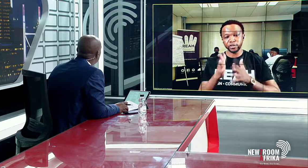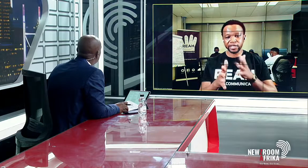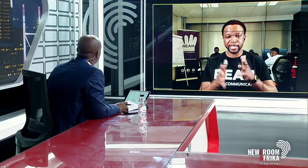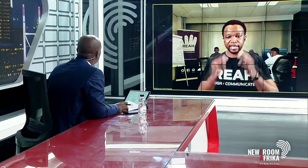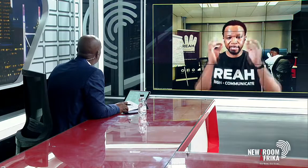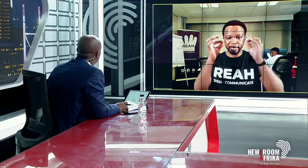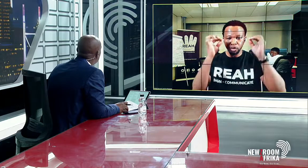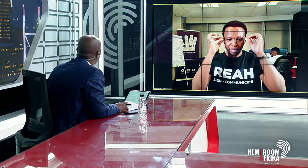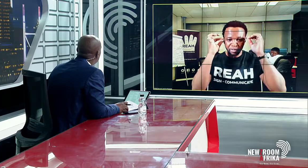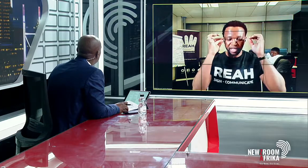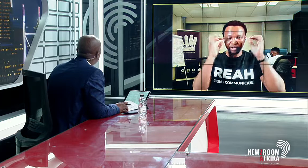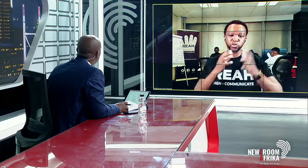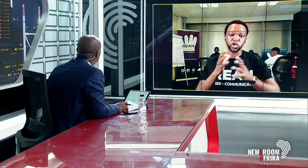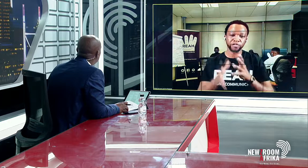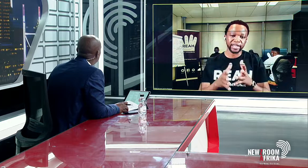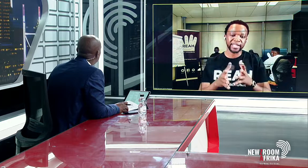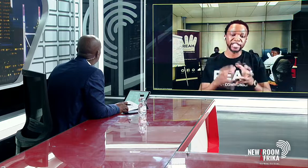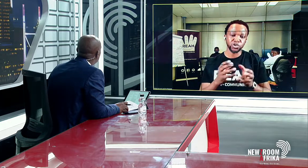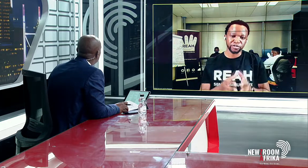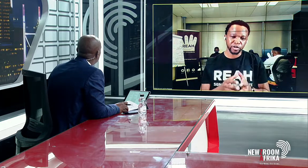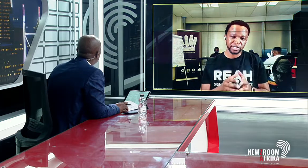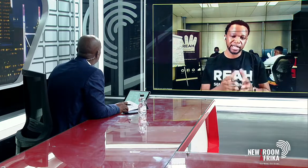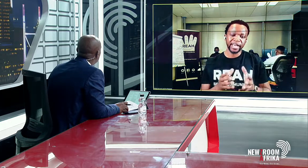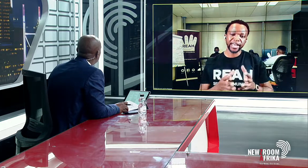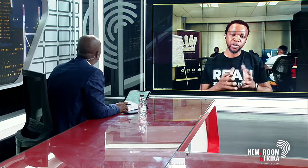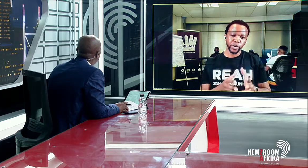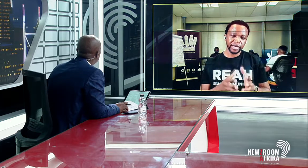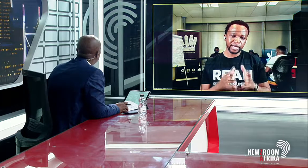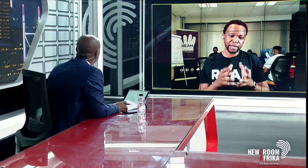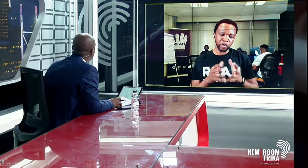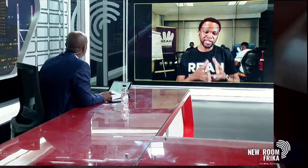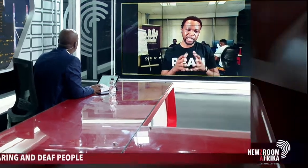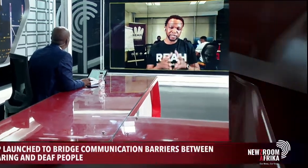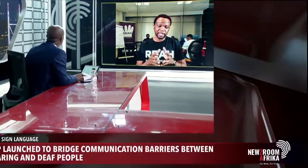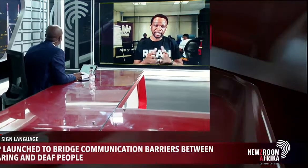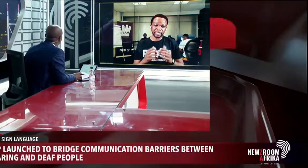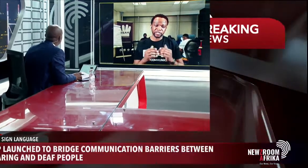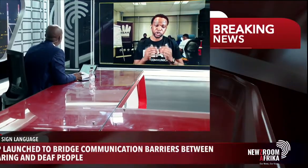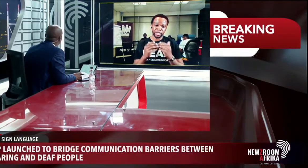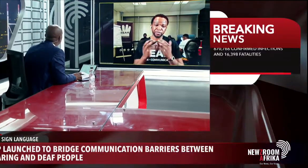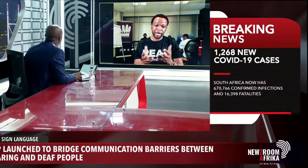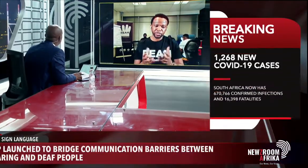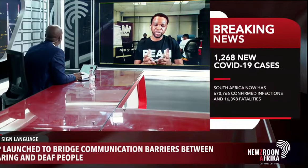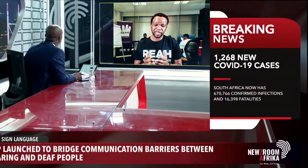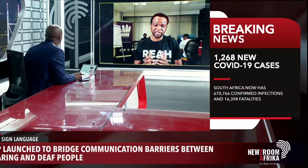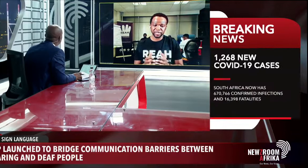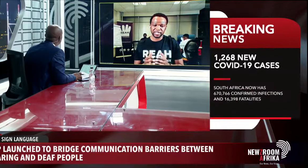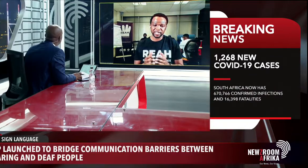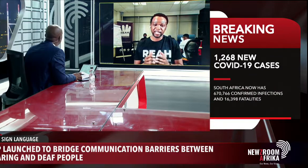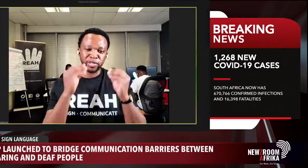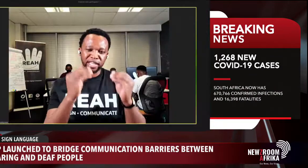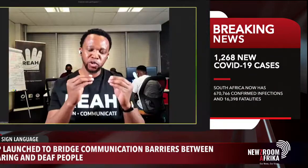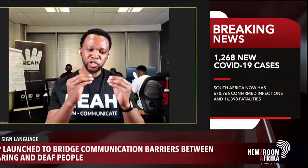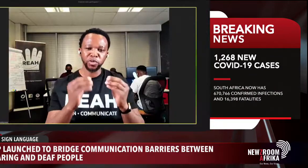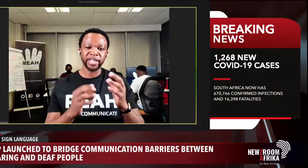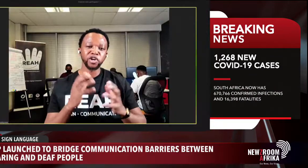person will sign and our wearable technology will convert that into a voice. And when a police captain is talking back to a deaf person,